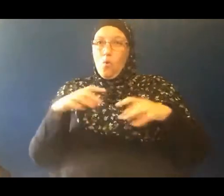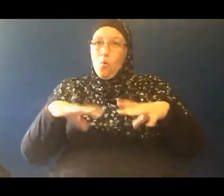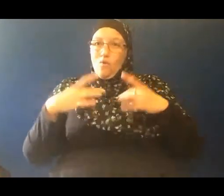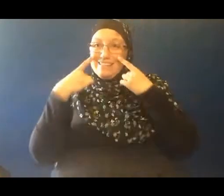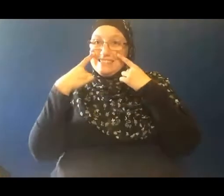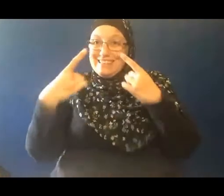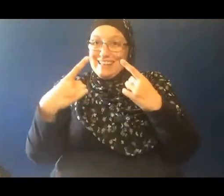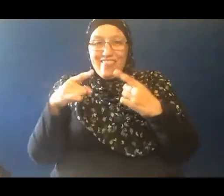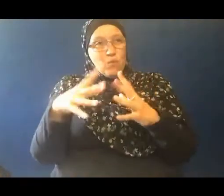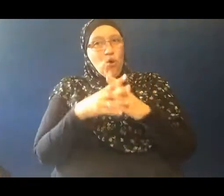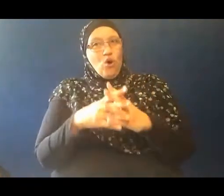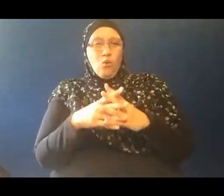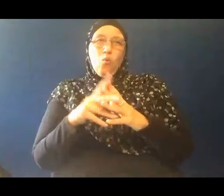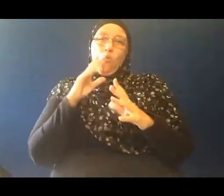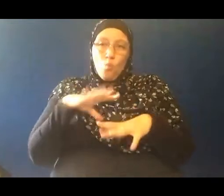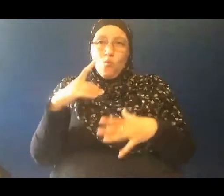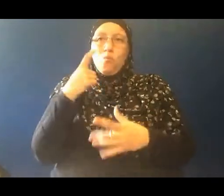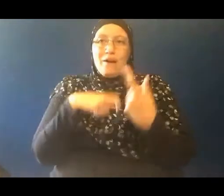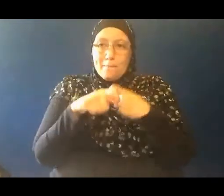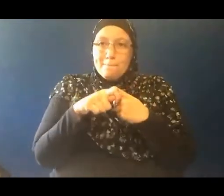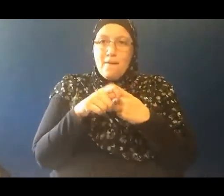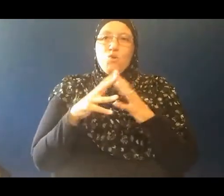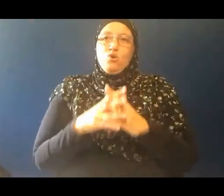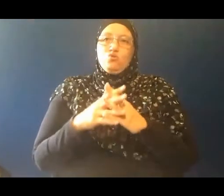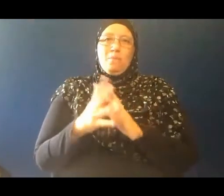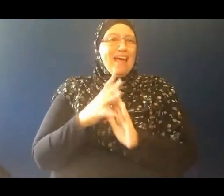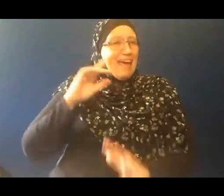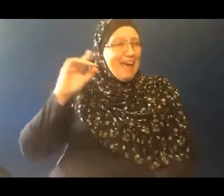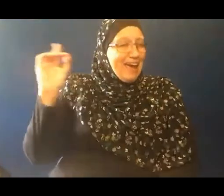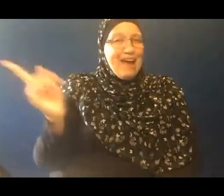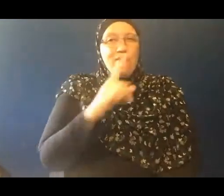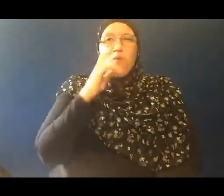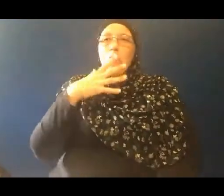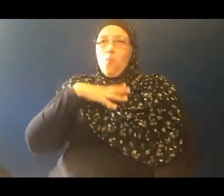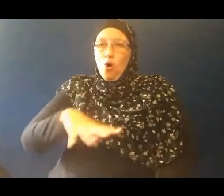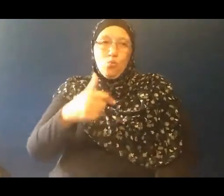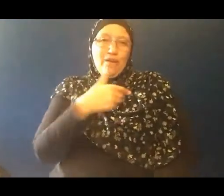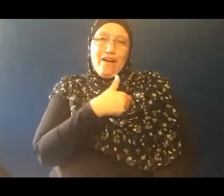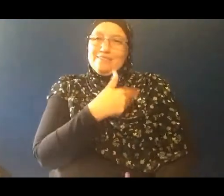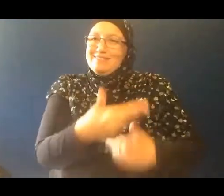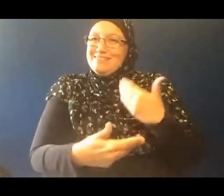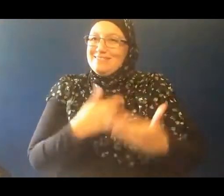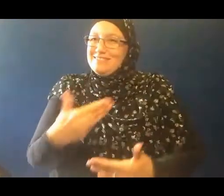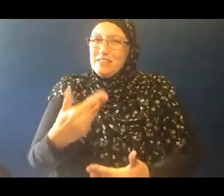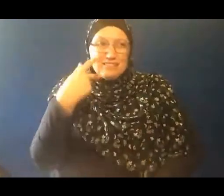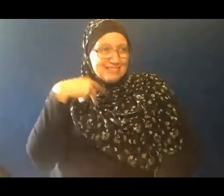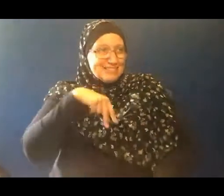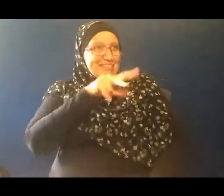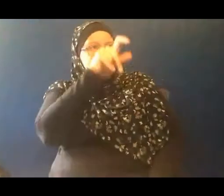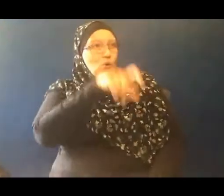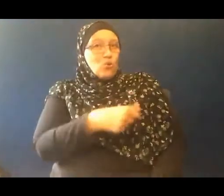virtuous. Okay? That means everybody likes to be benevolent and everybody admires benevolent